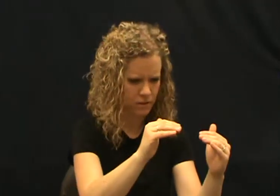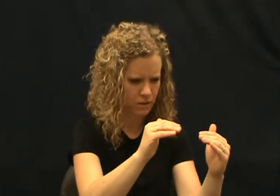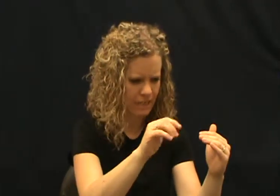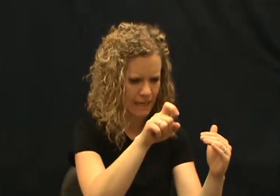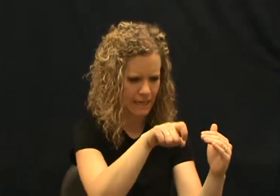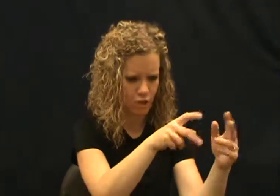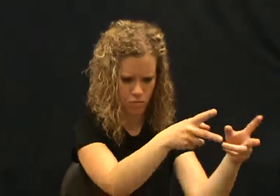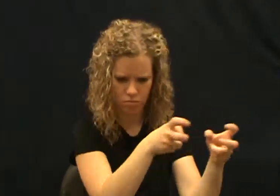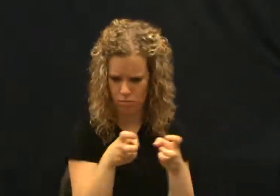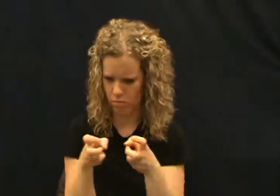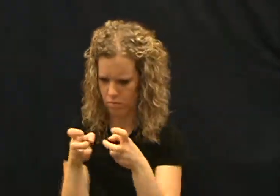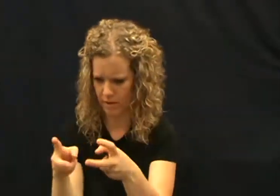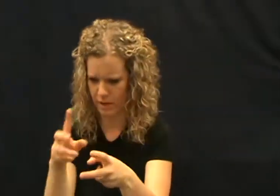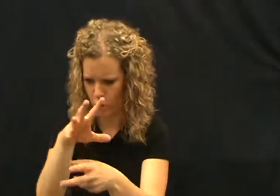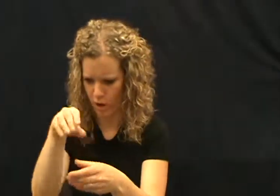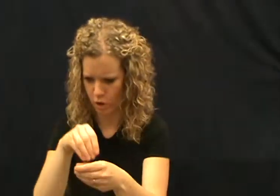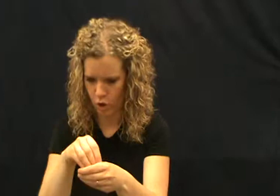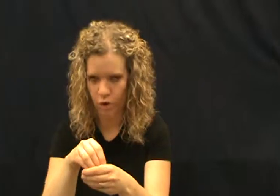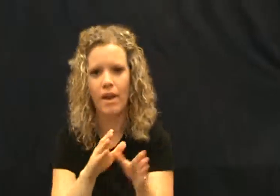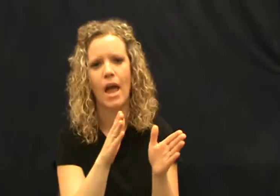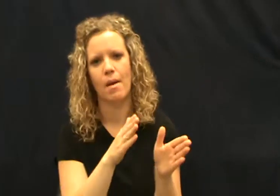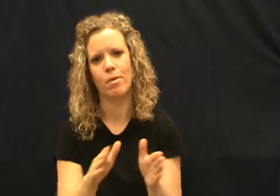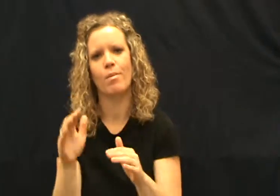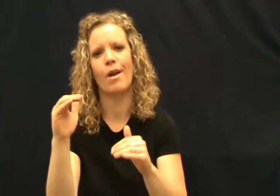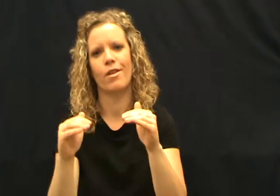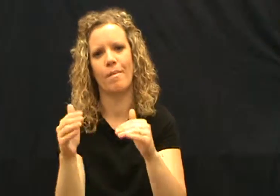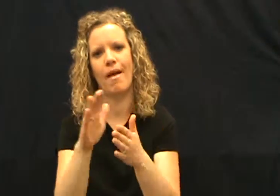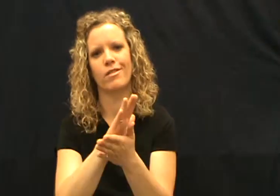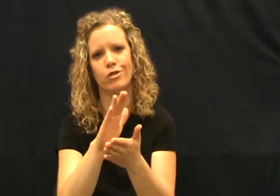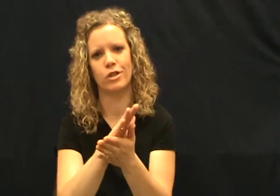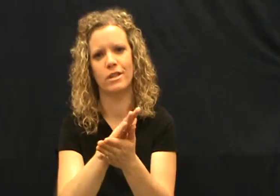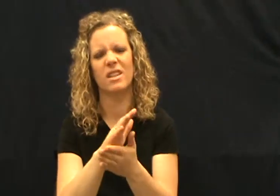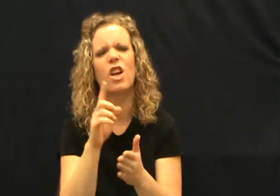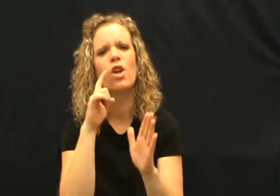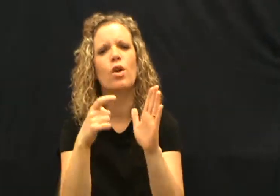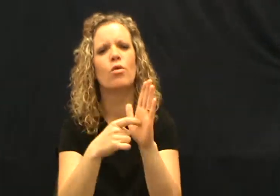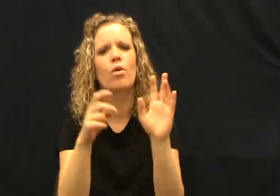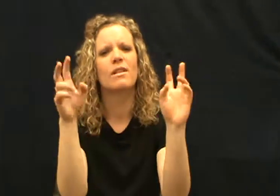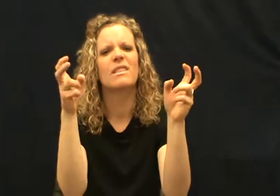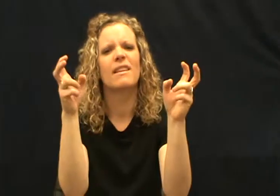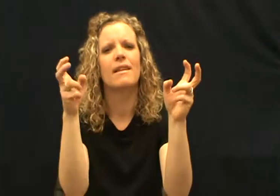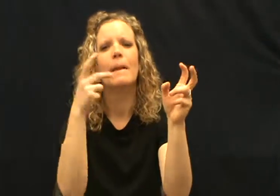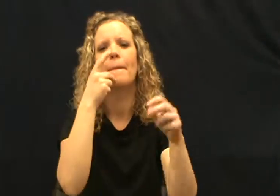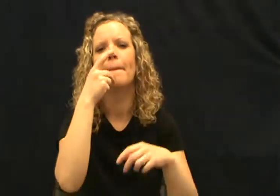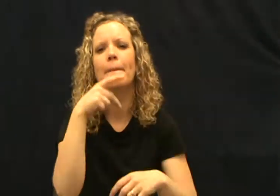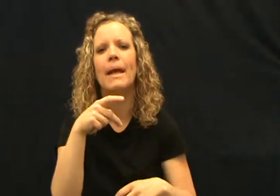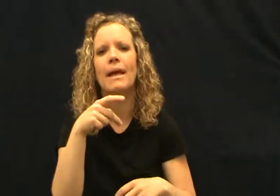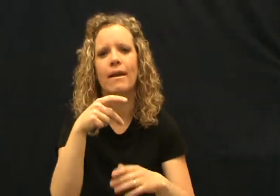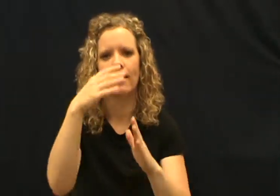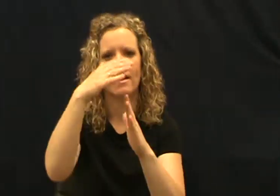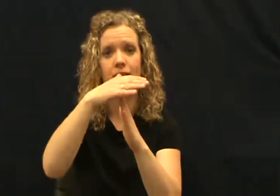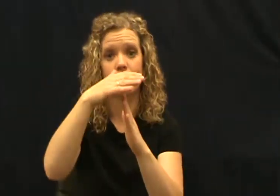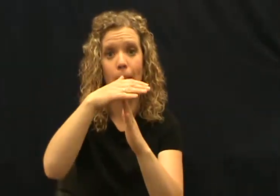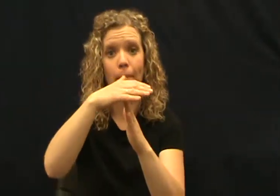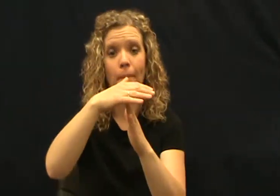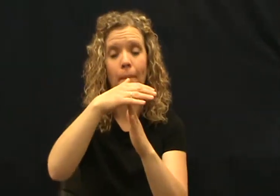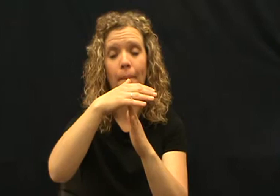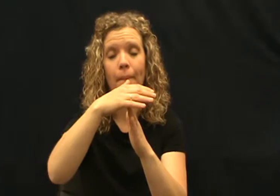sheet, and we prepare a balance sheet. Now I want you to take a look at the heading, that little pink area at the top of this balance sheet. It has